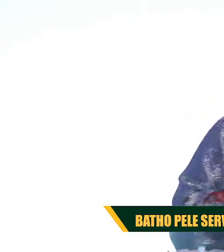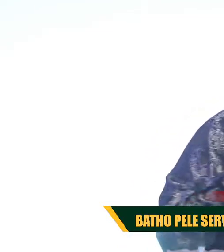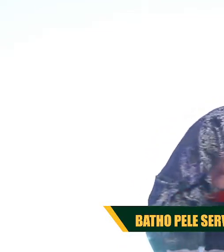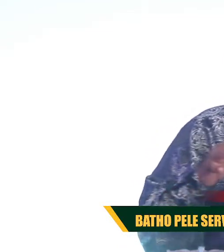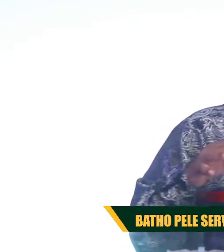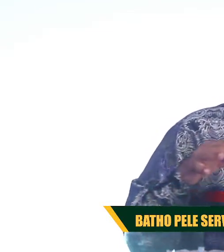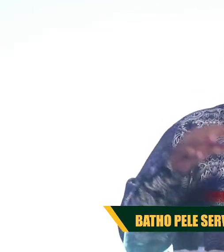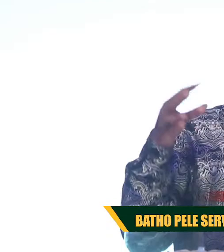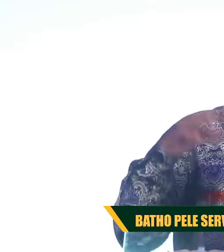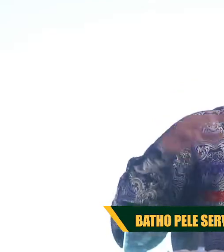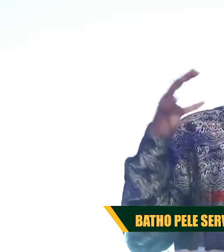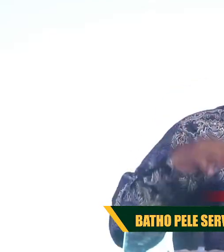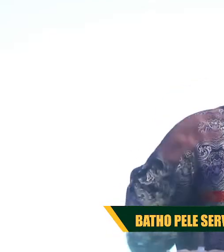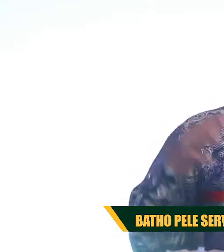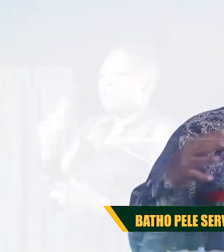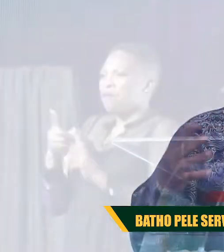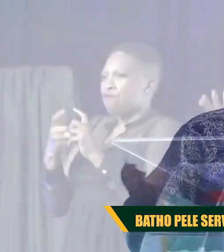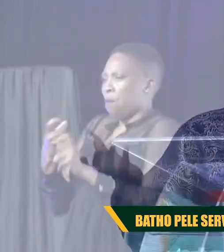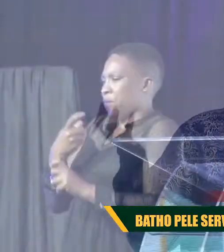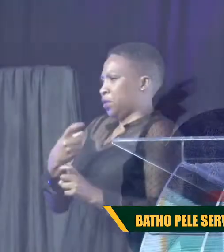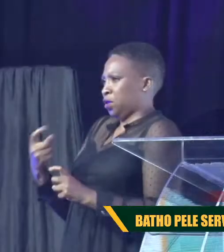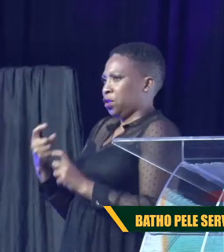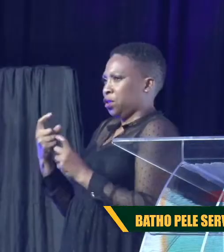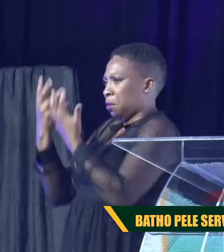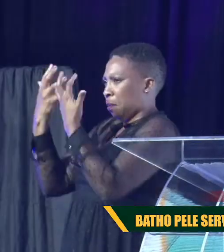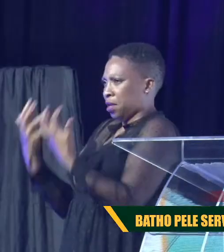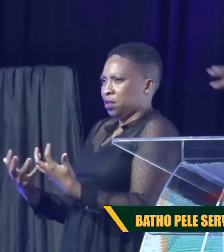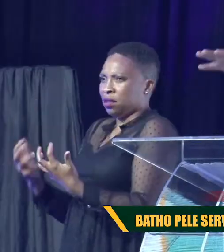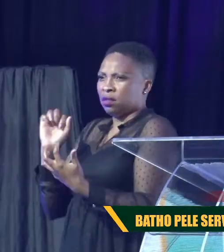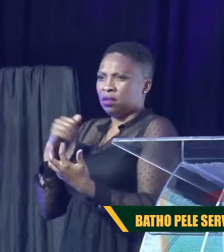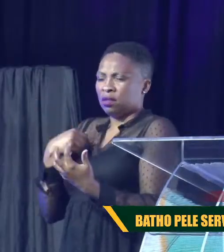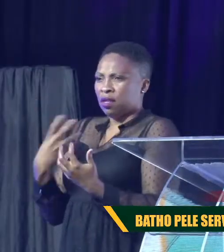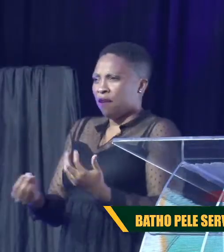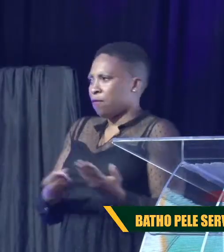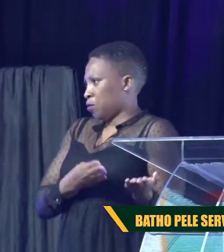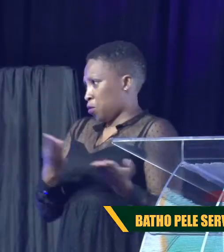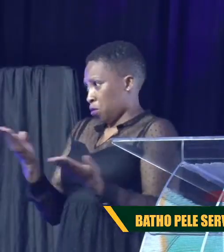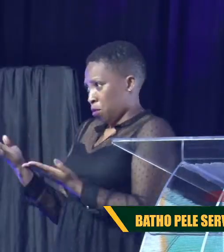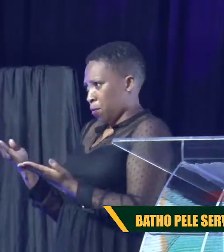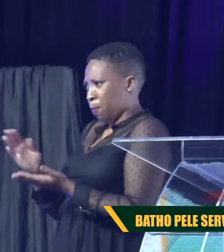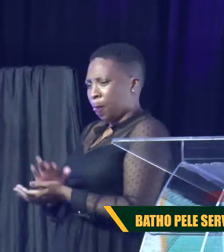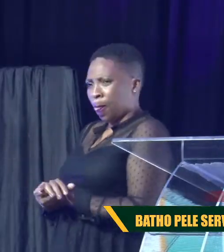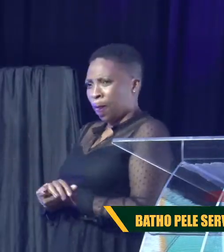65% of its budget, the equitable share of the province, in you.